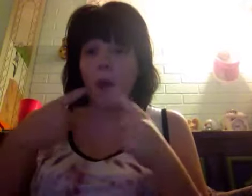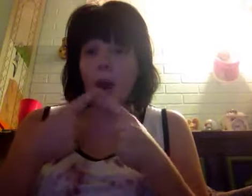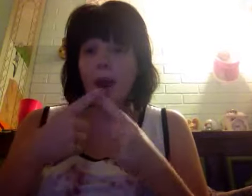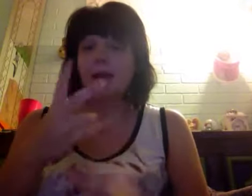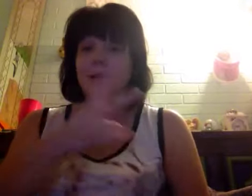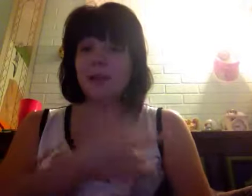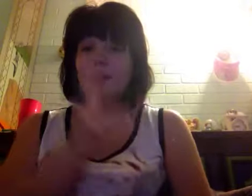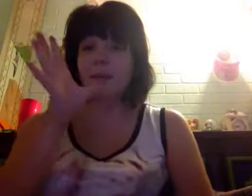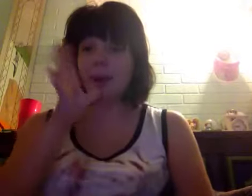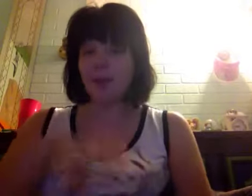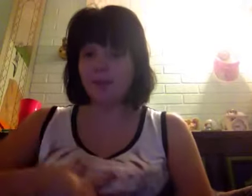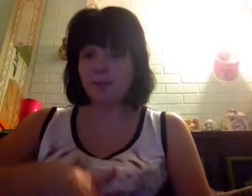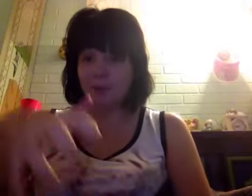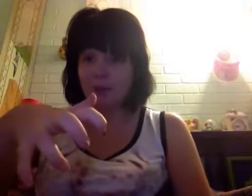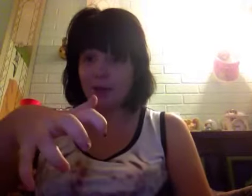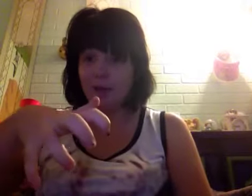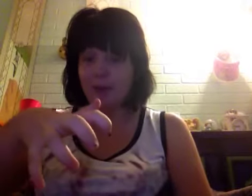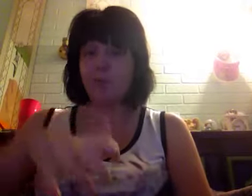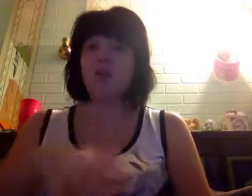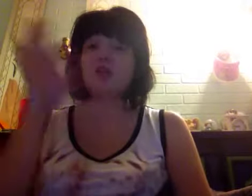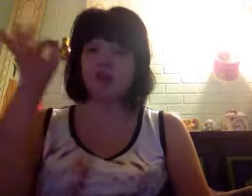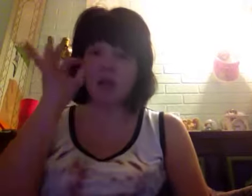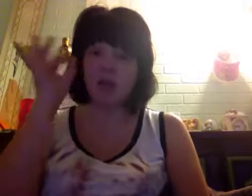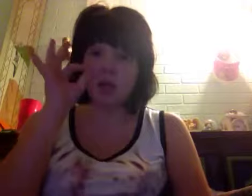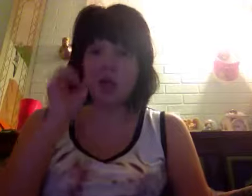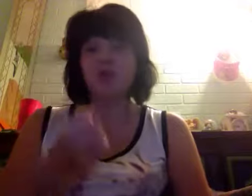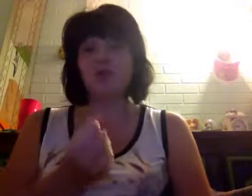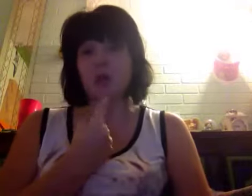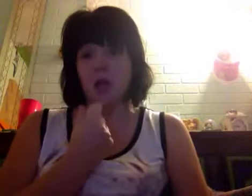When Stephen got pregnant, Stephen took him.